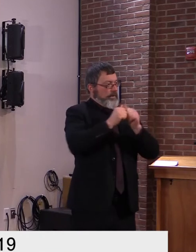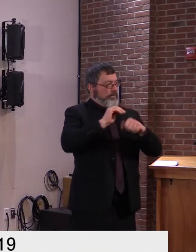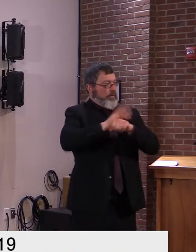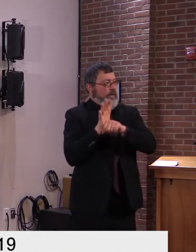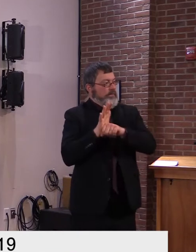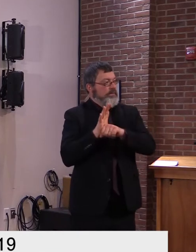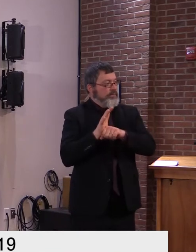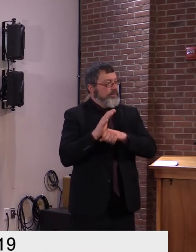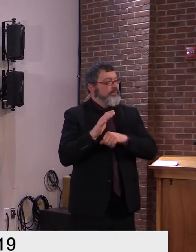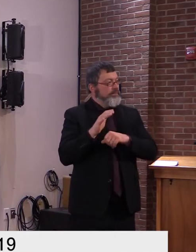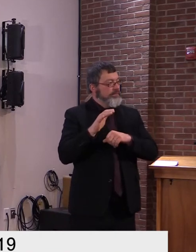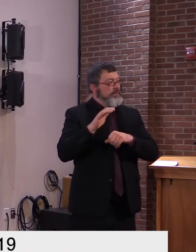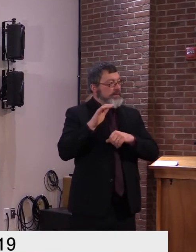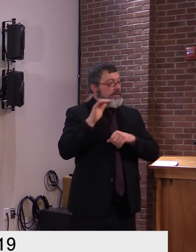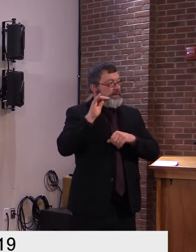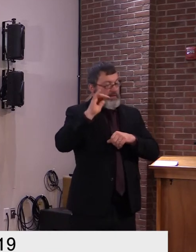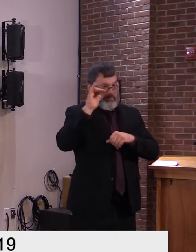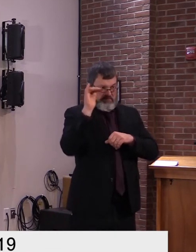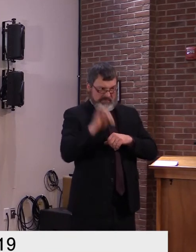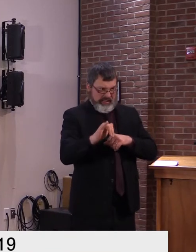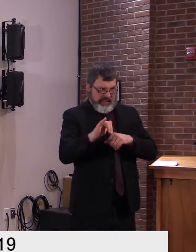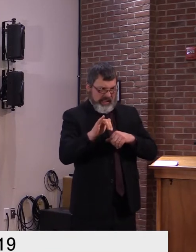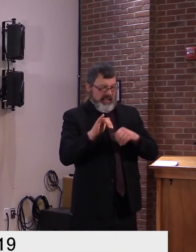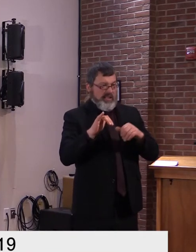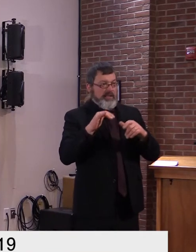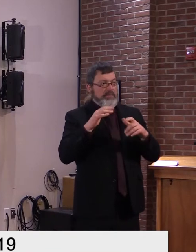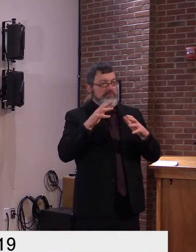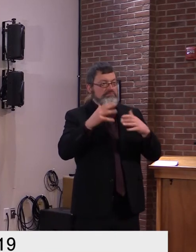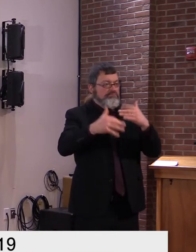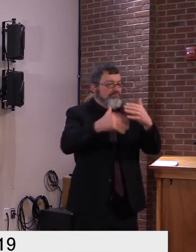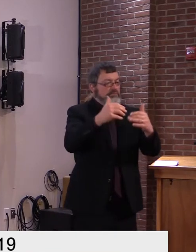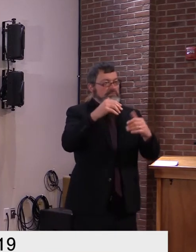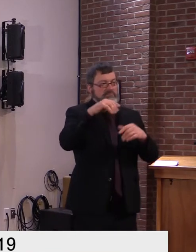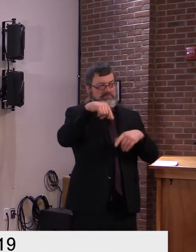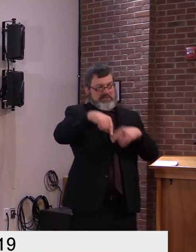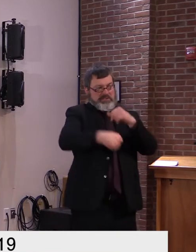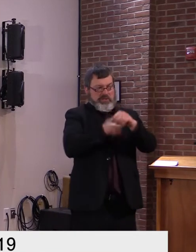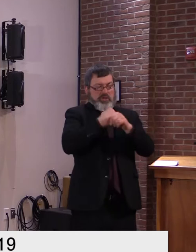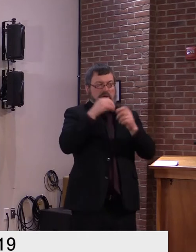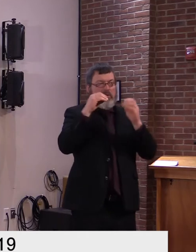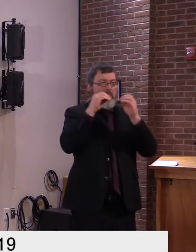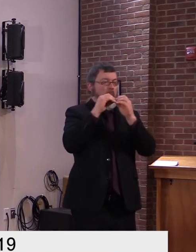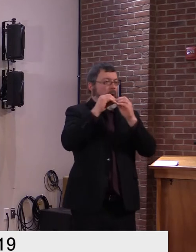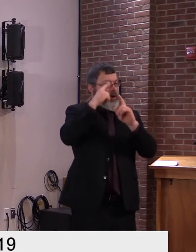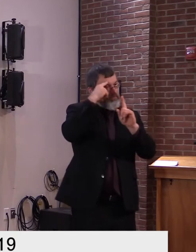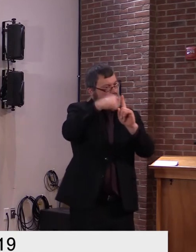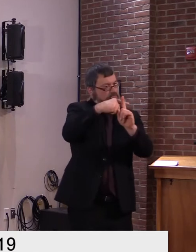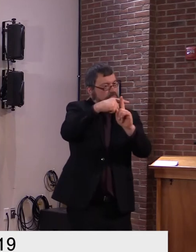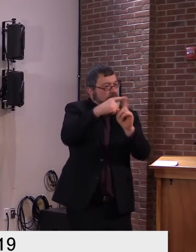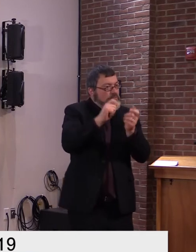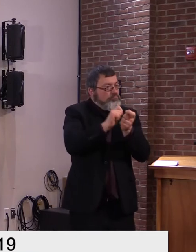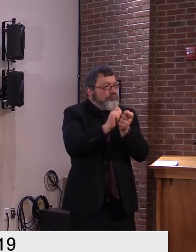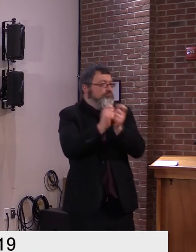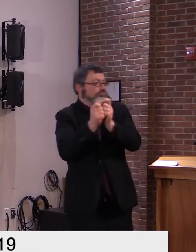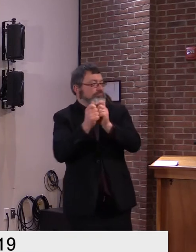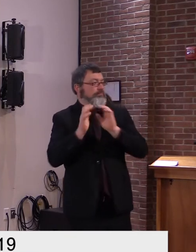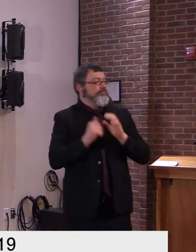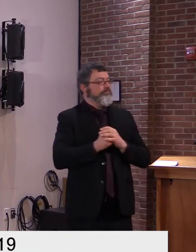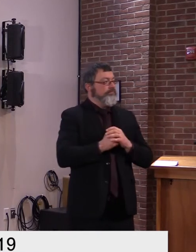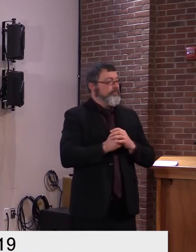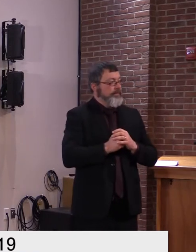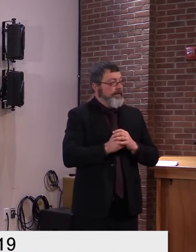in Vermont and across the country, was a historic step closer to a day when we can all be back together again and feel